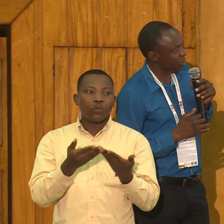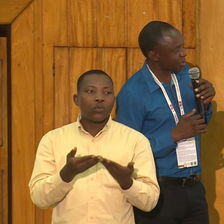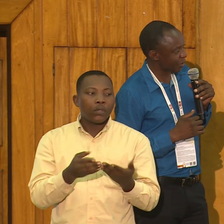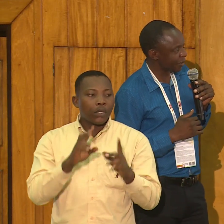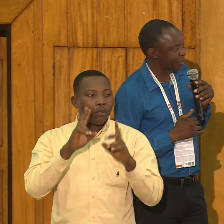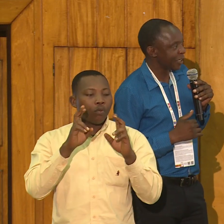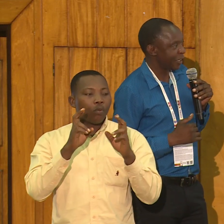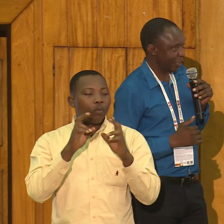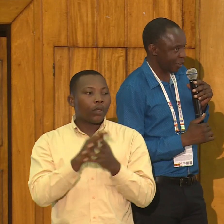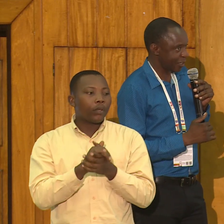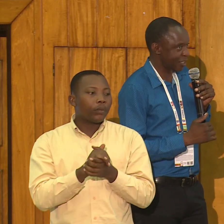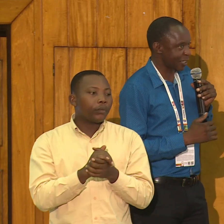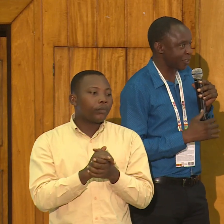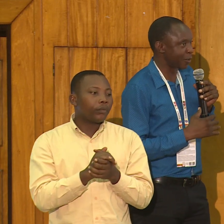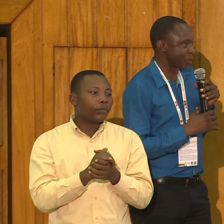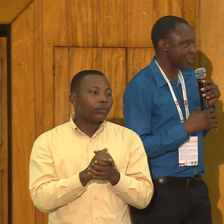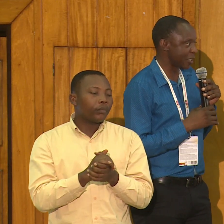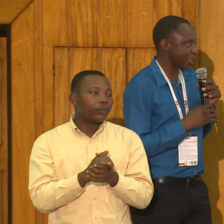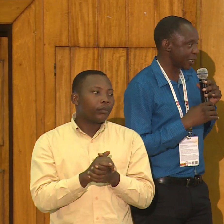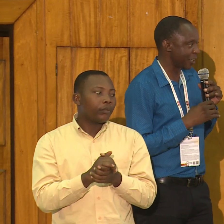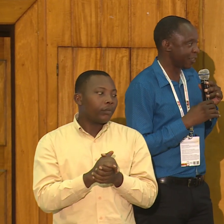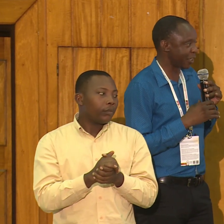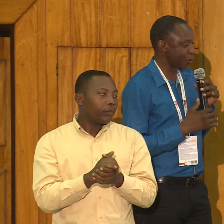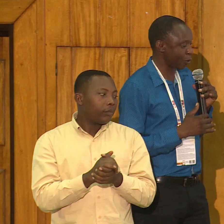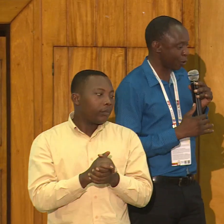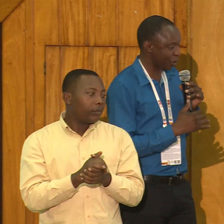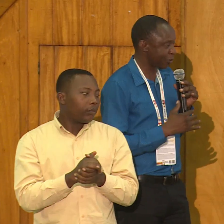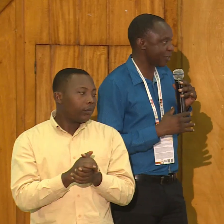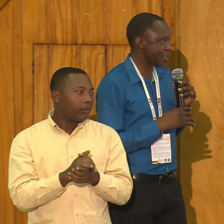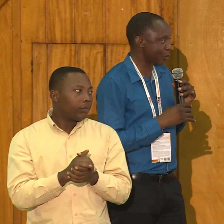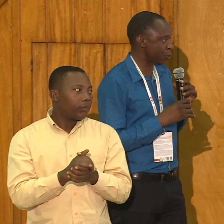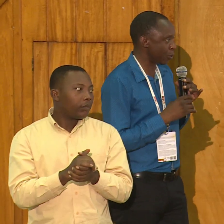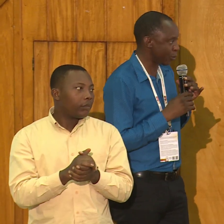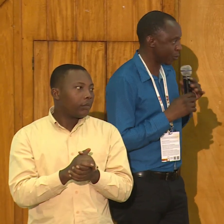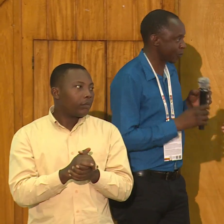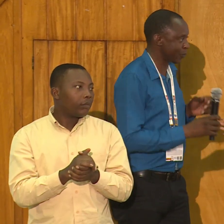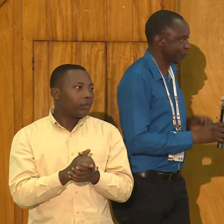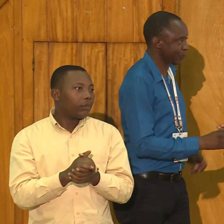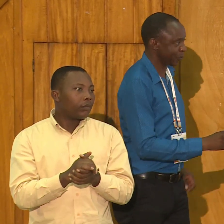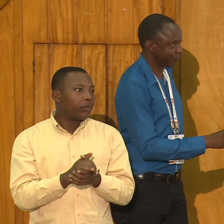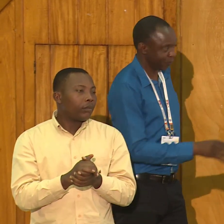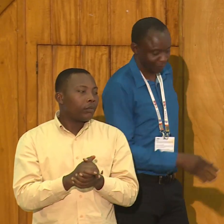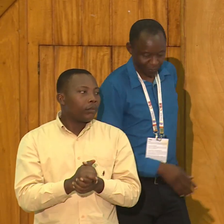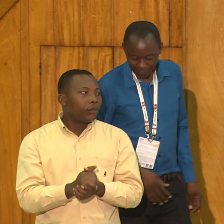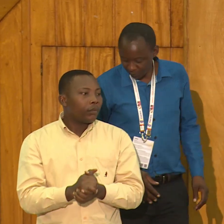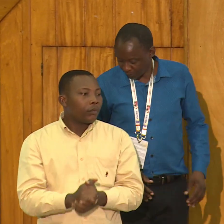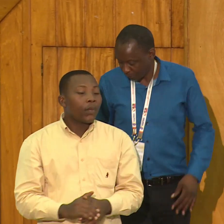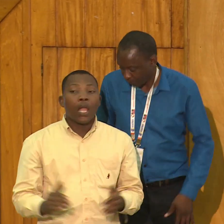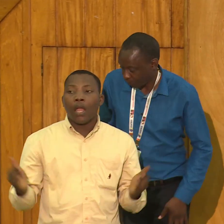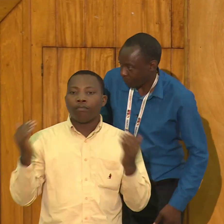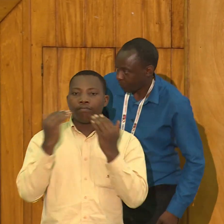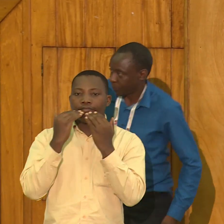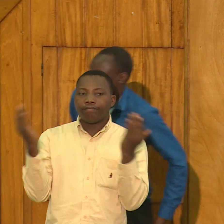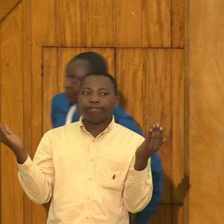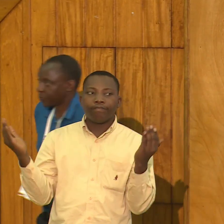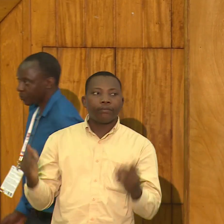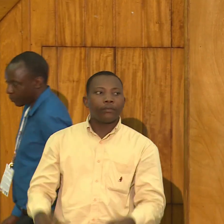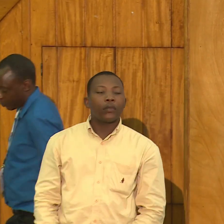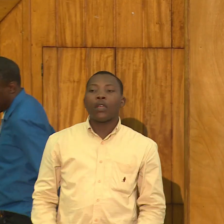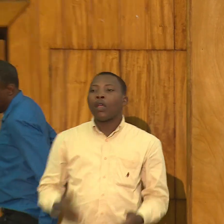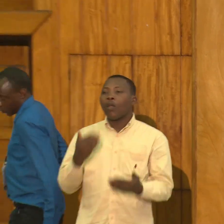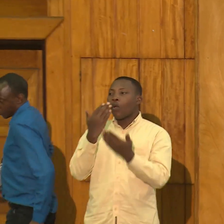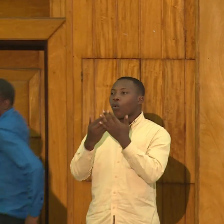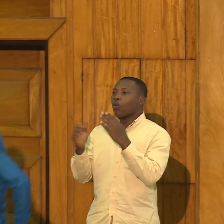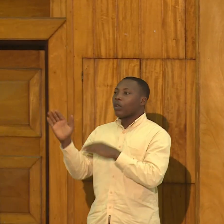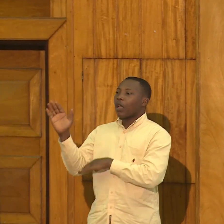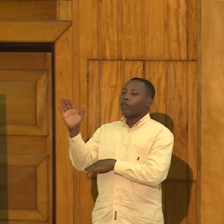about to present and start the presentation. Thank you. I'll give this to you. Thank you. Good